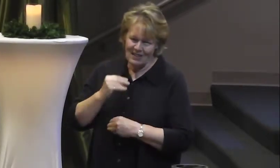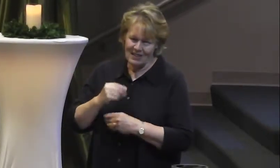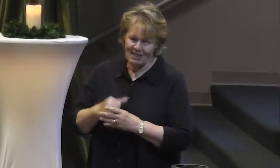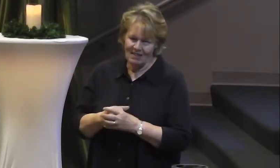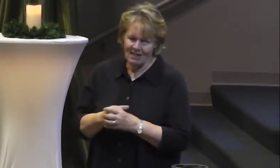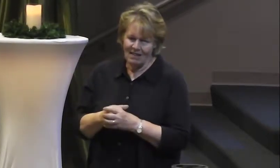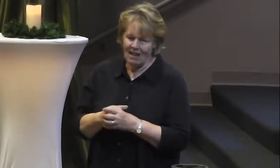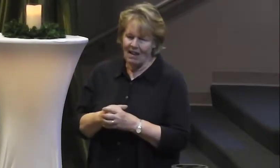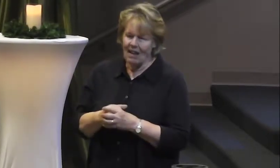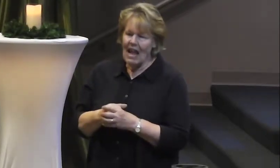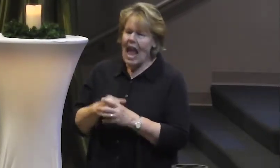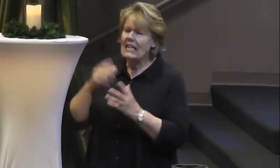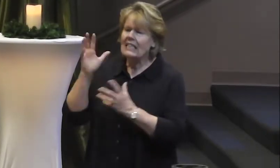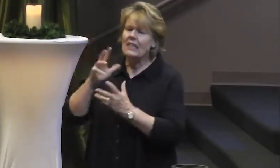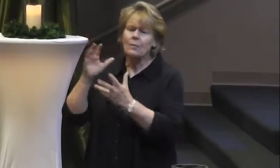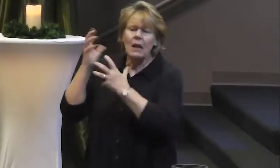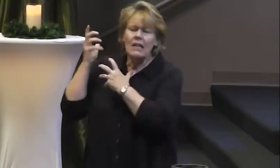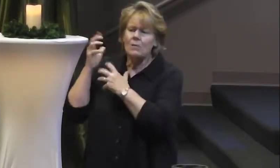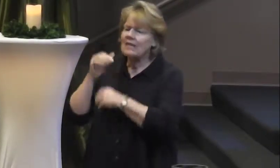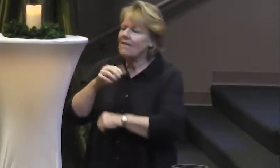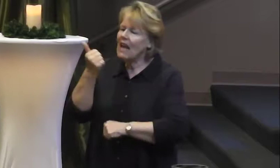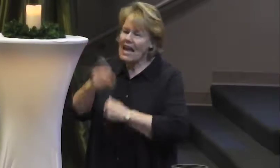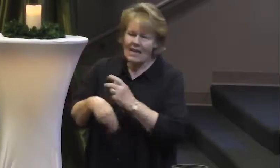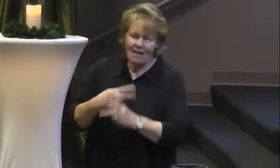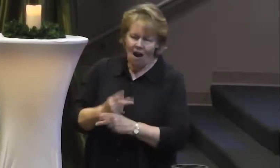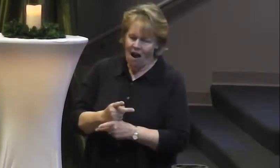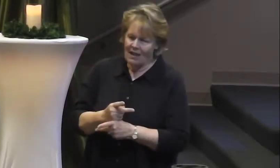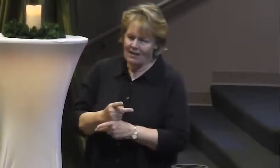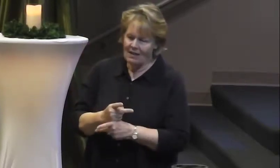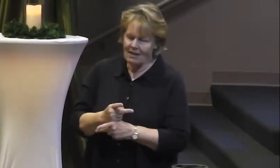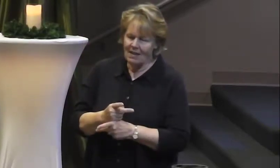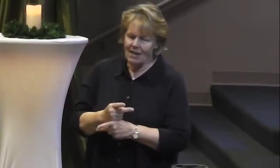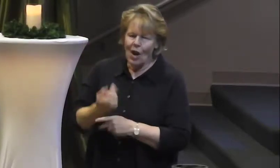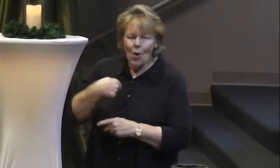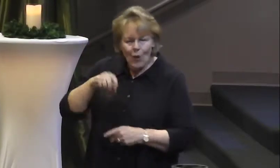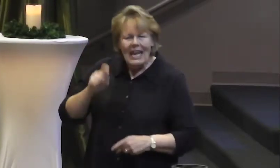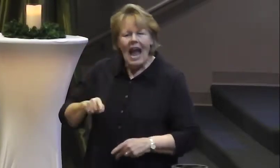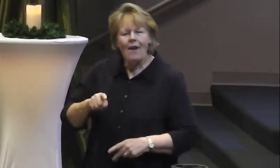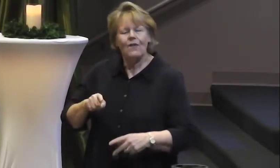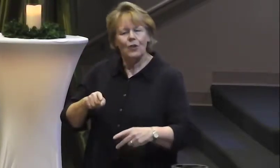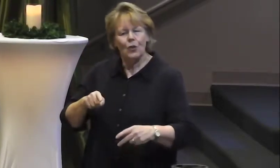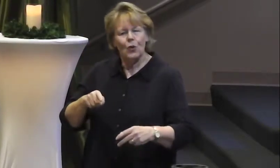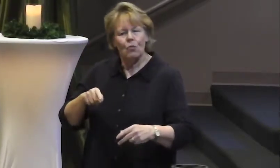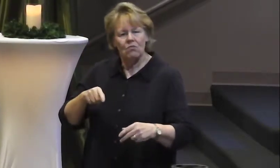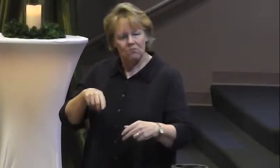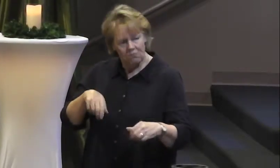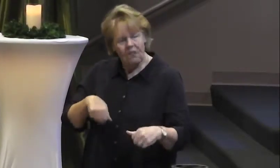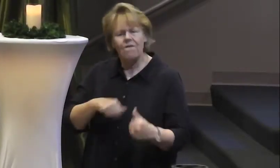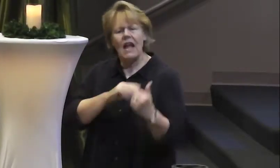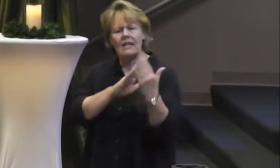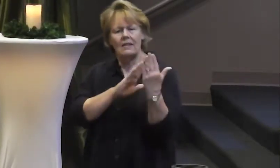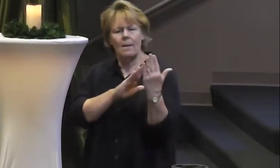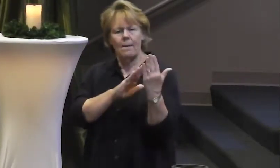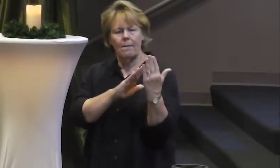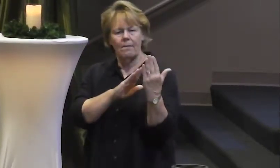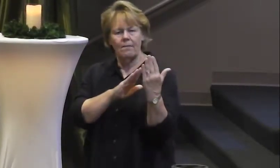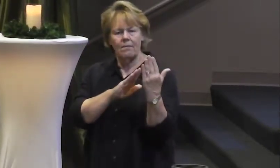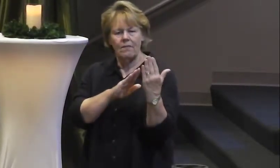any kind, friends, they've just got to be faced. We have to wallow in it, but we've got to face it honestly, truthfully,